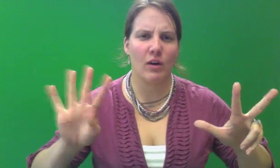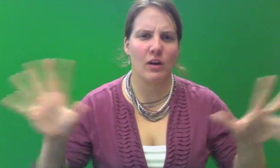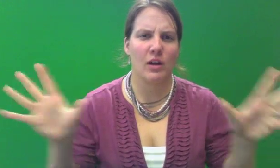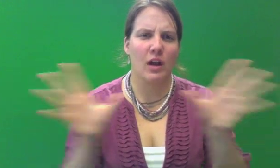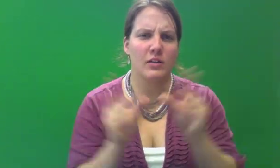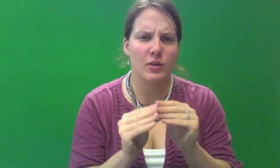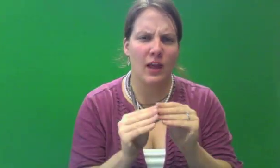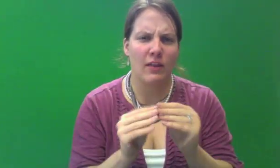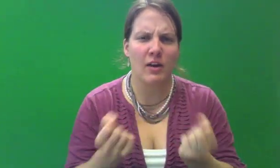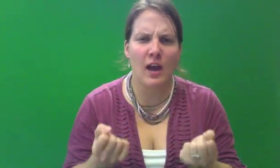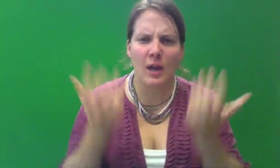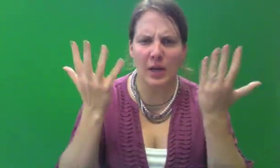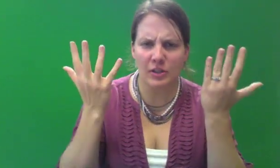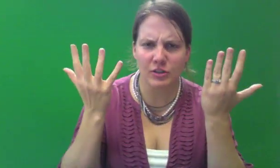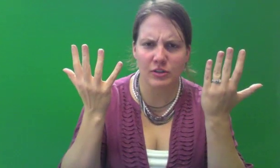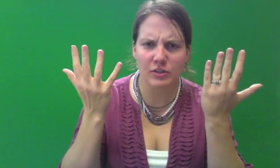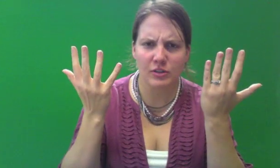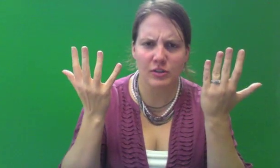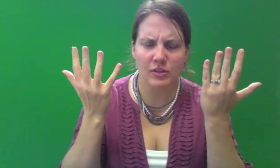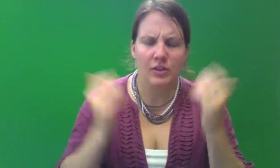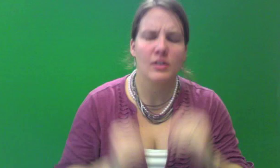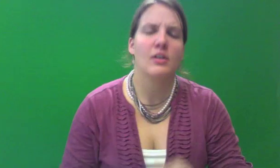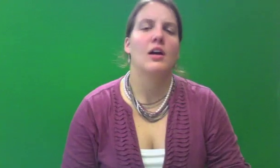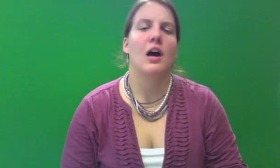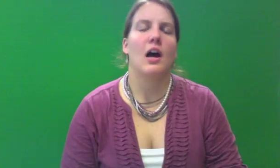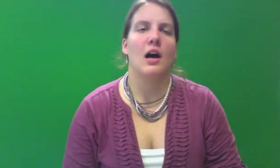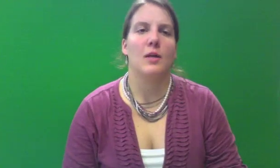4 together, how much?